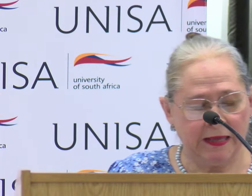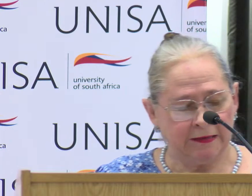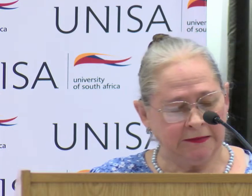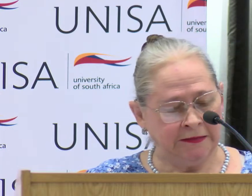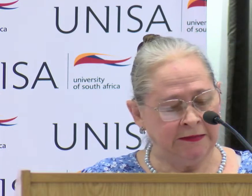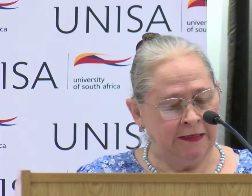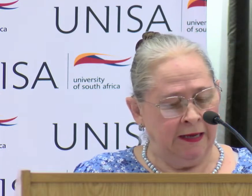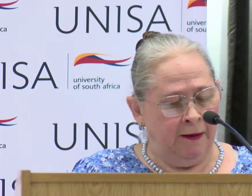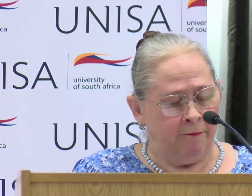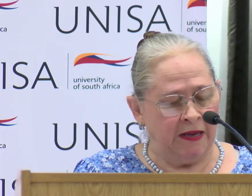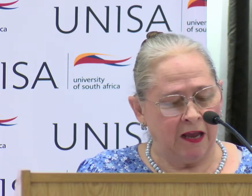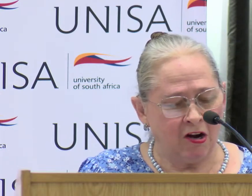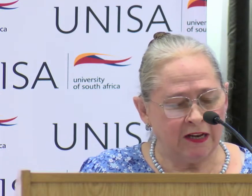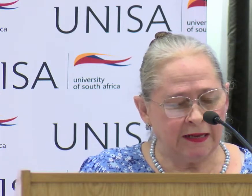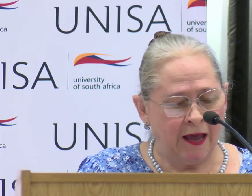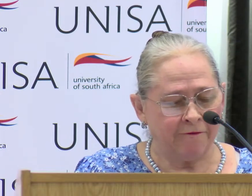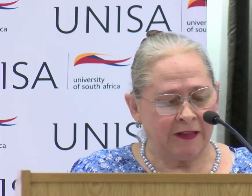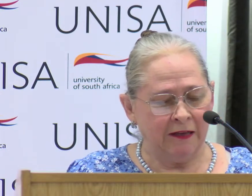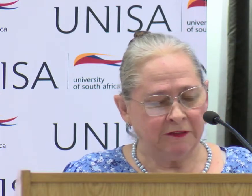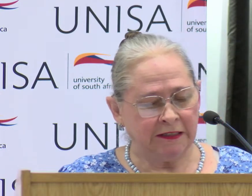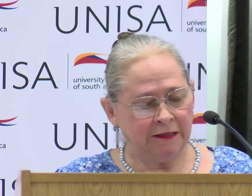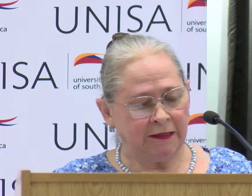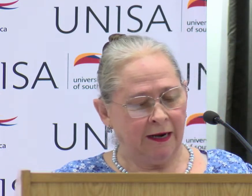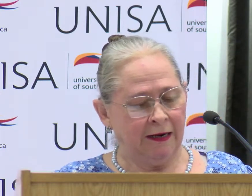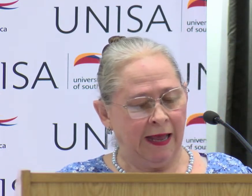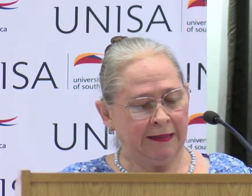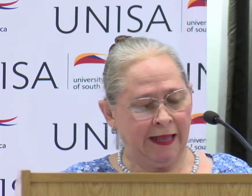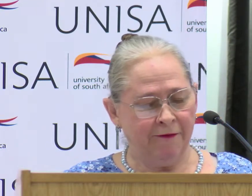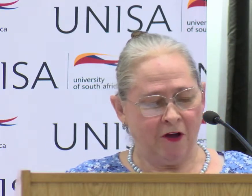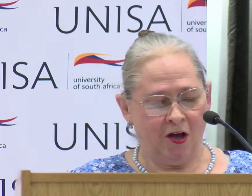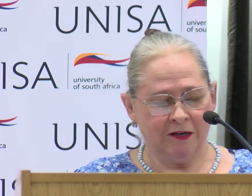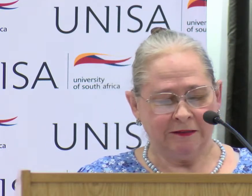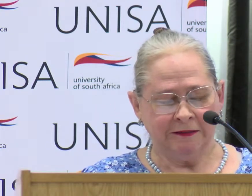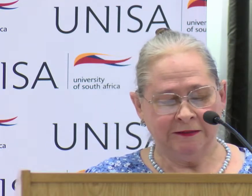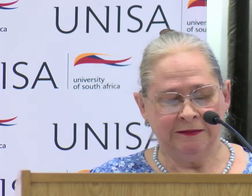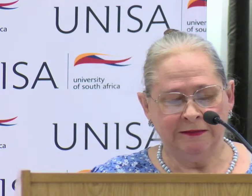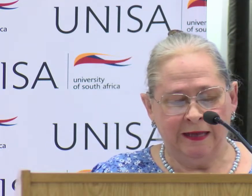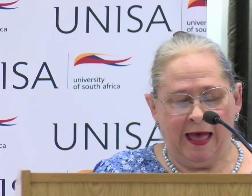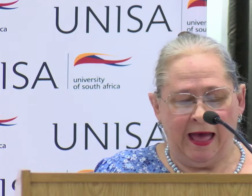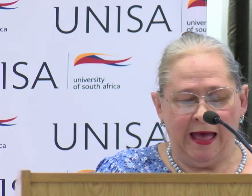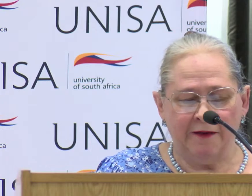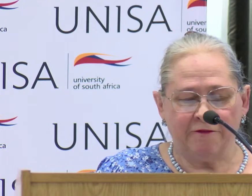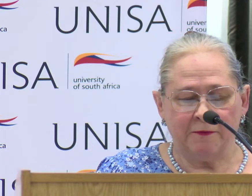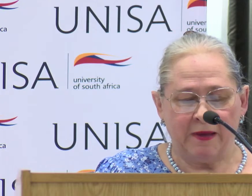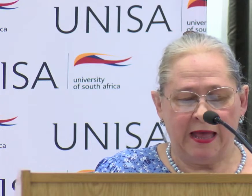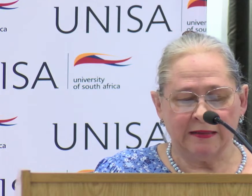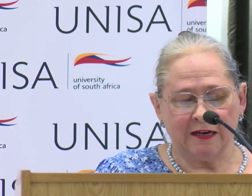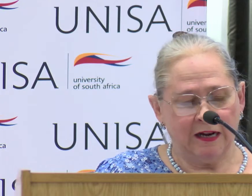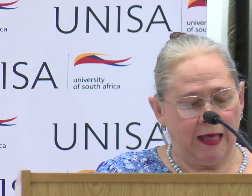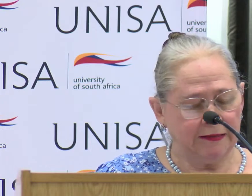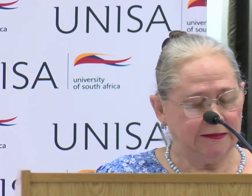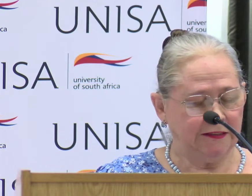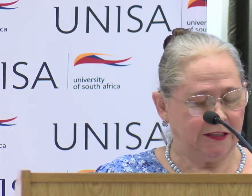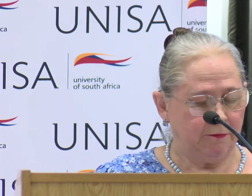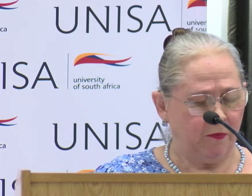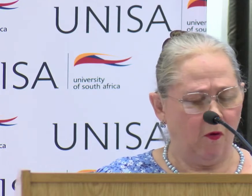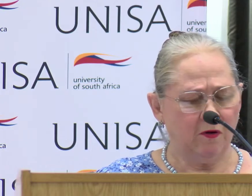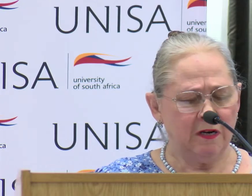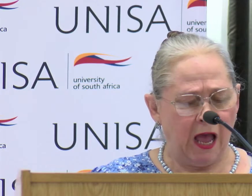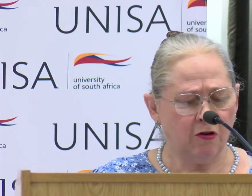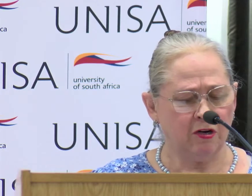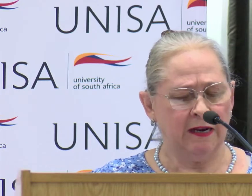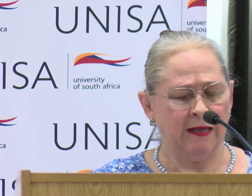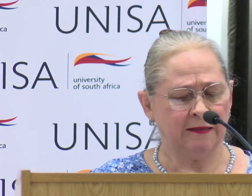Hearing parent, majority of deaf children and deaf adults have a bad relationship